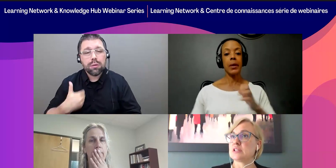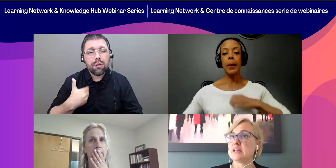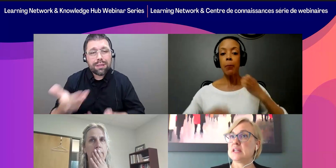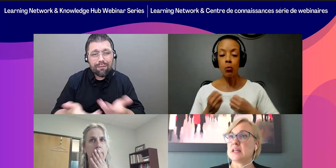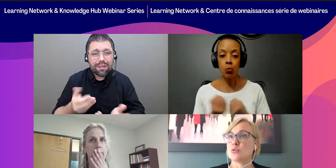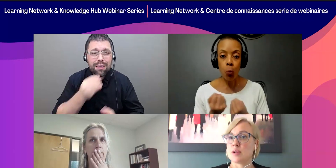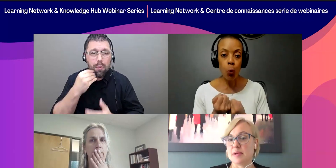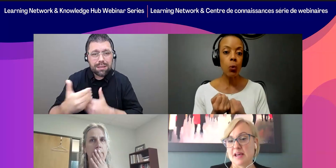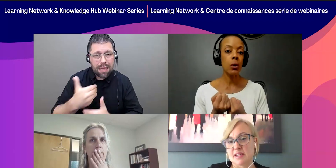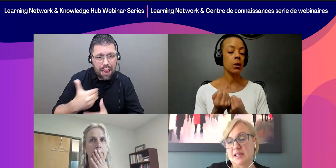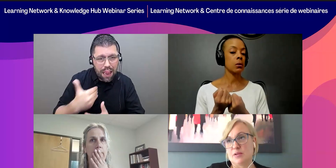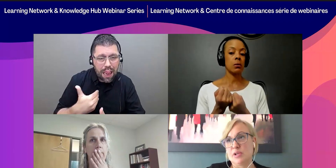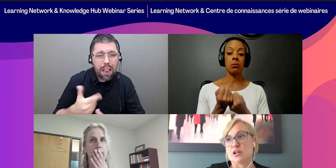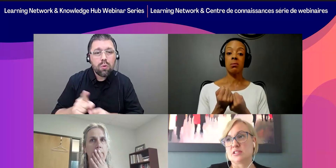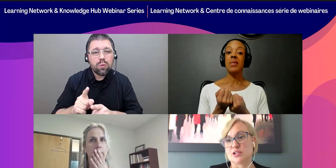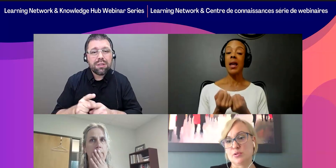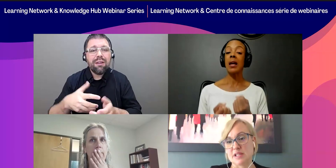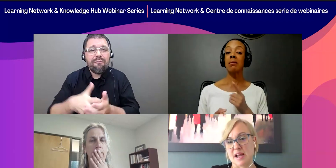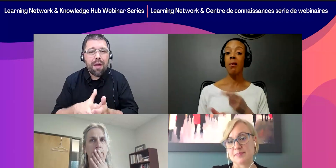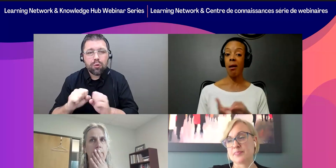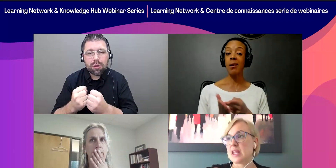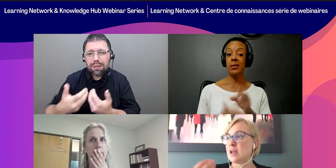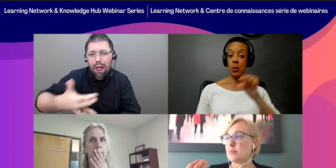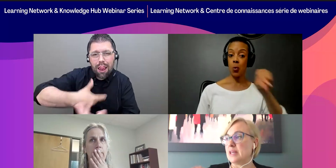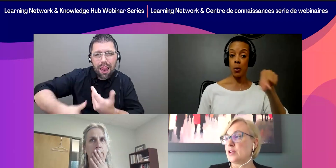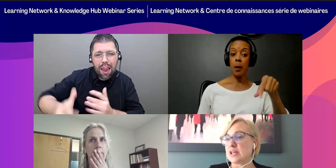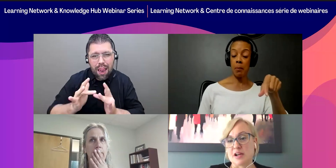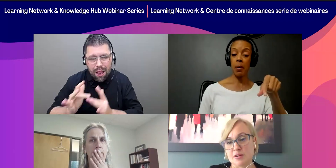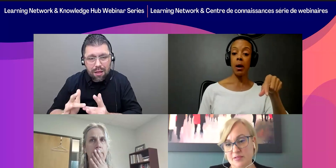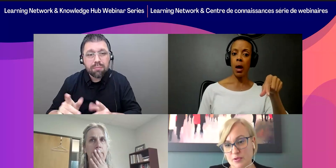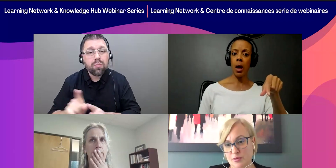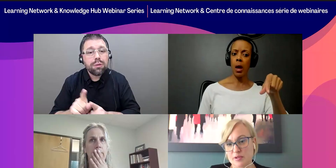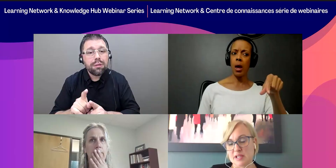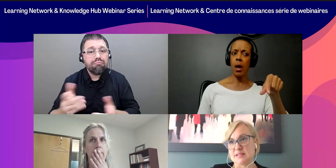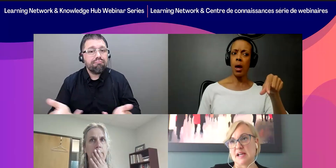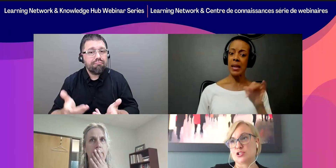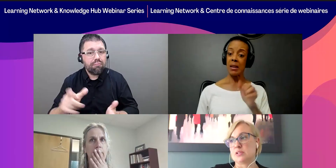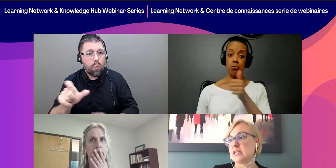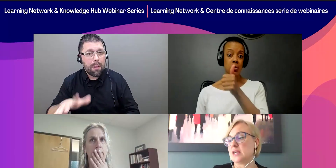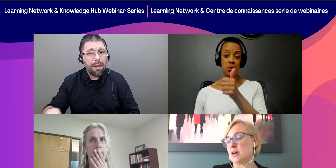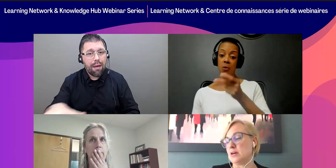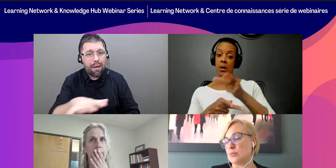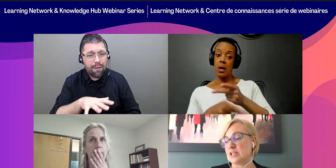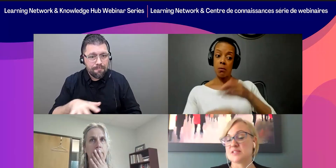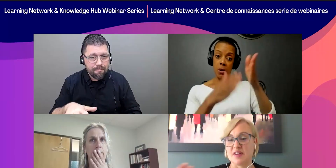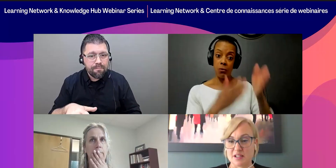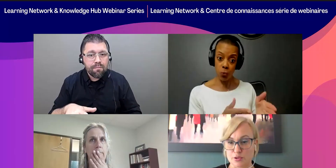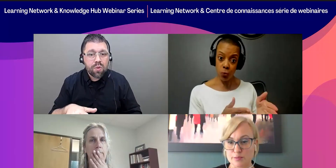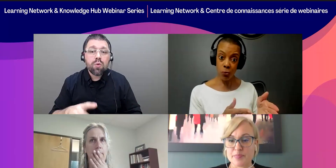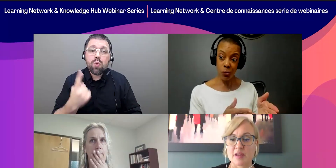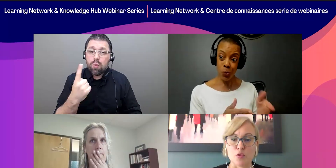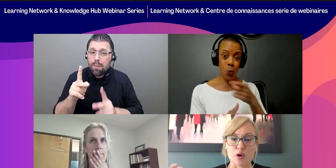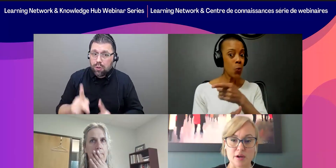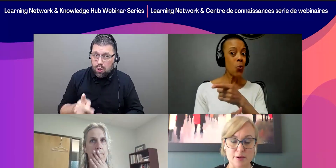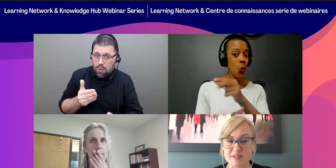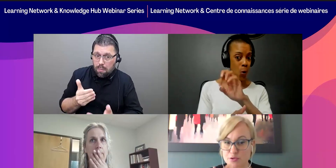And actually, in Quebec, we consider that being a caregiver is actually a risk